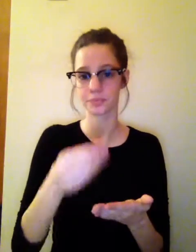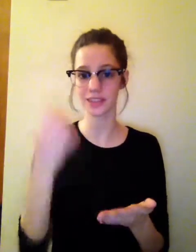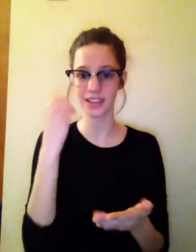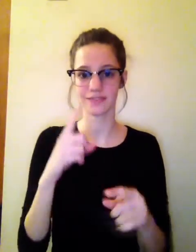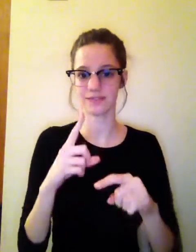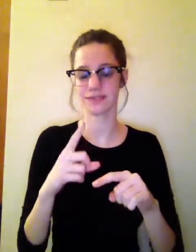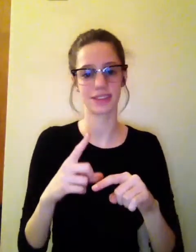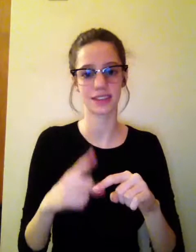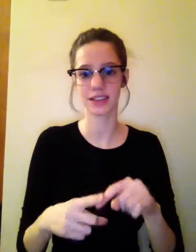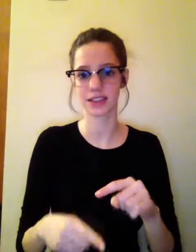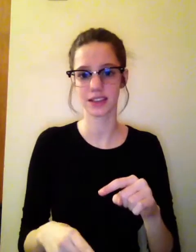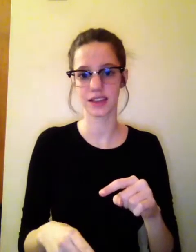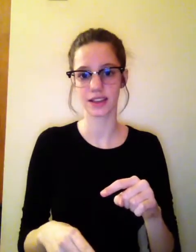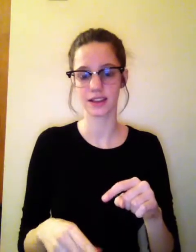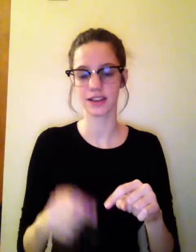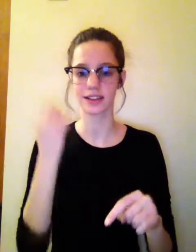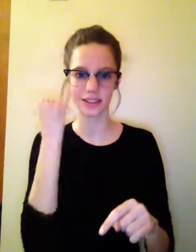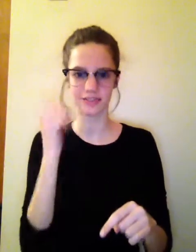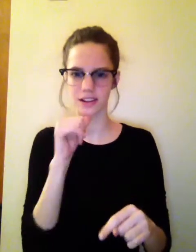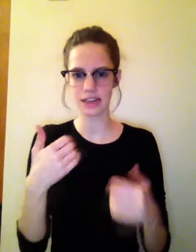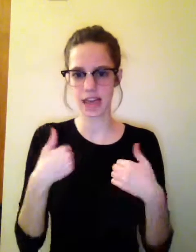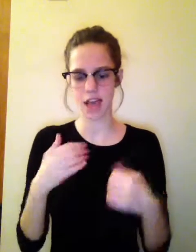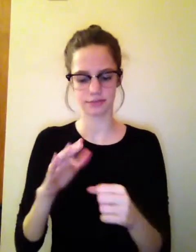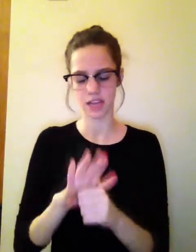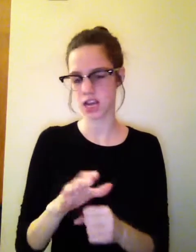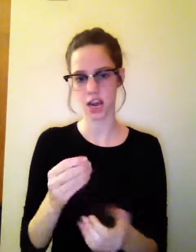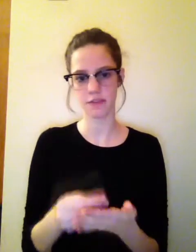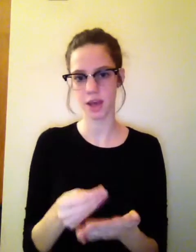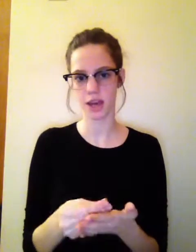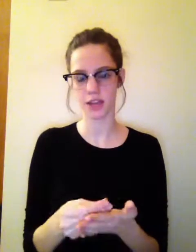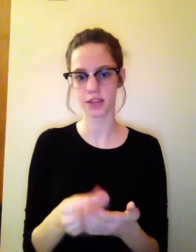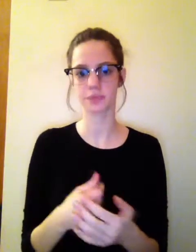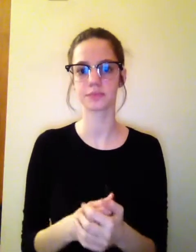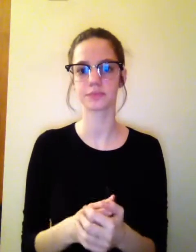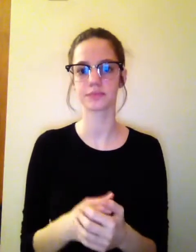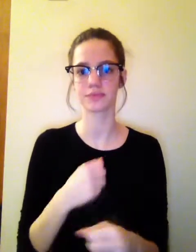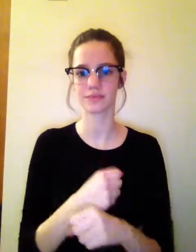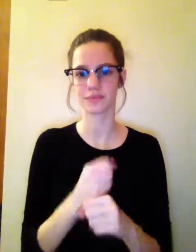drugs even if it causes you trouble at work or makes you lash out at family and friends. You spend more